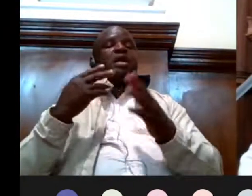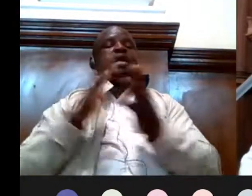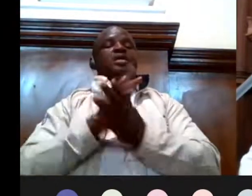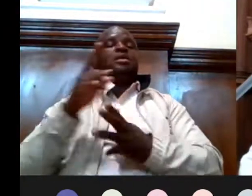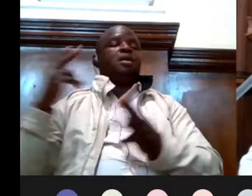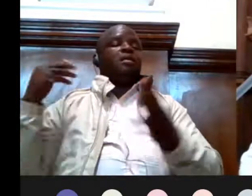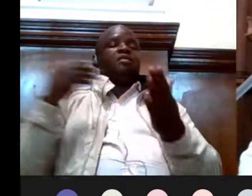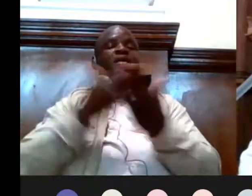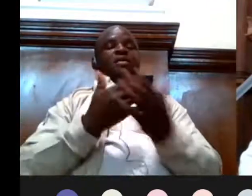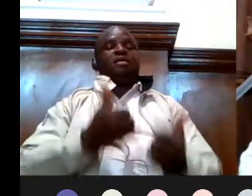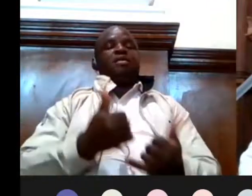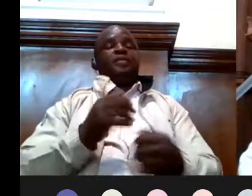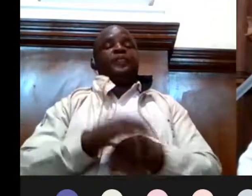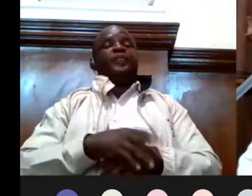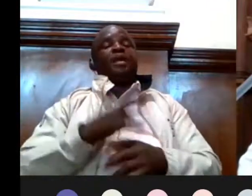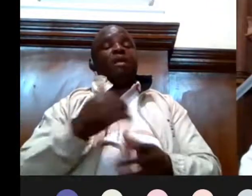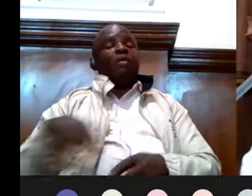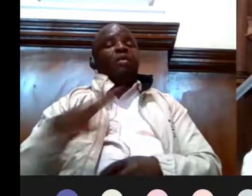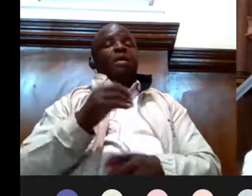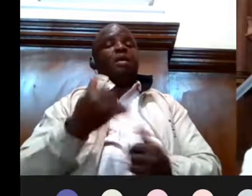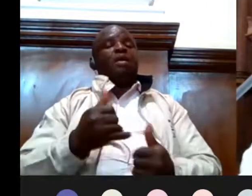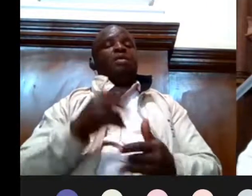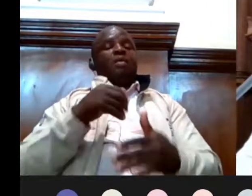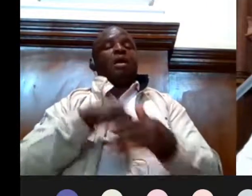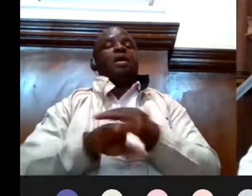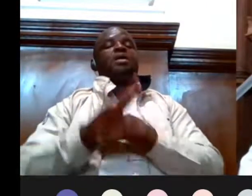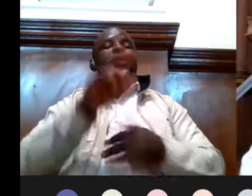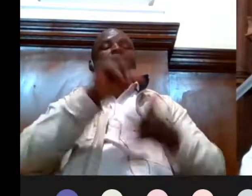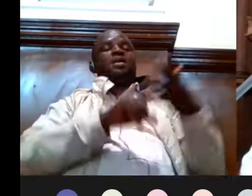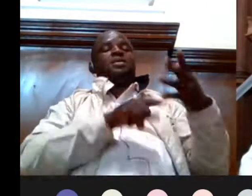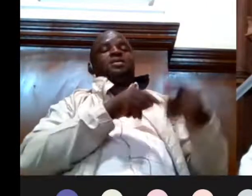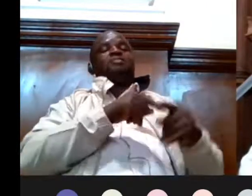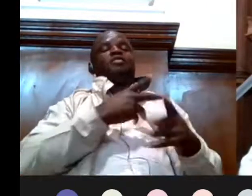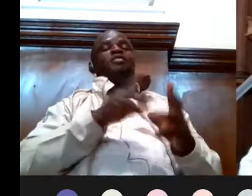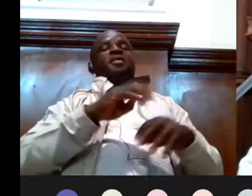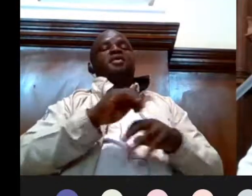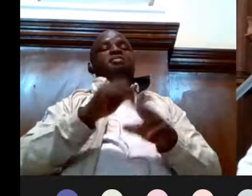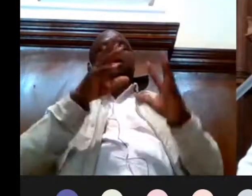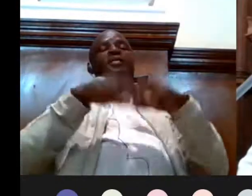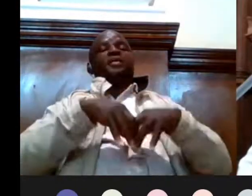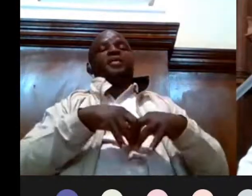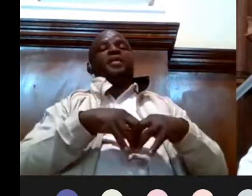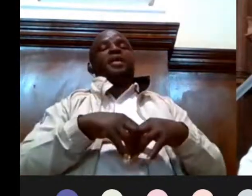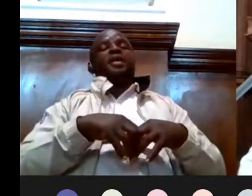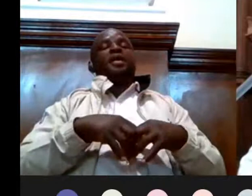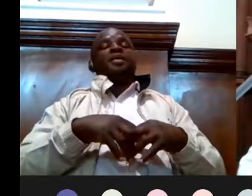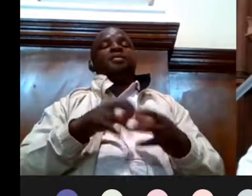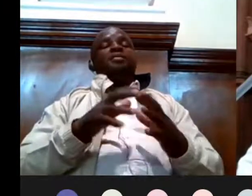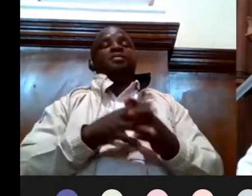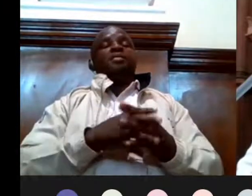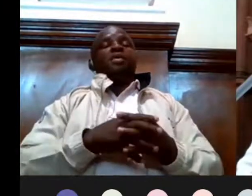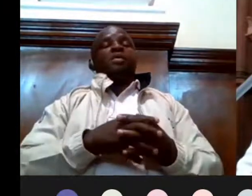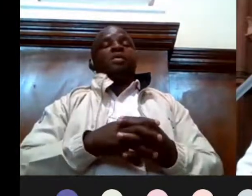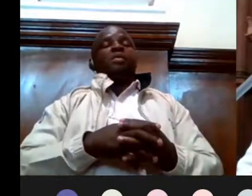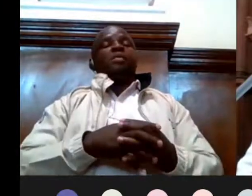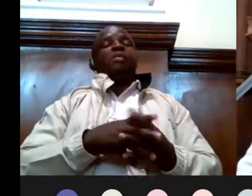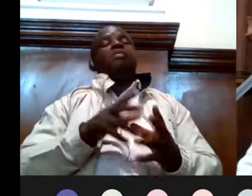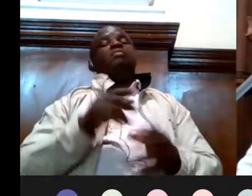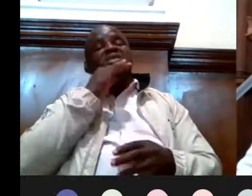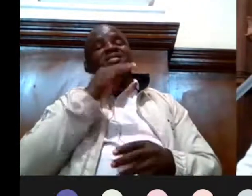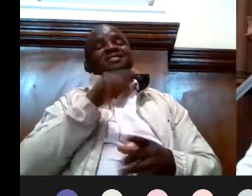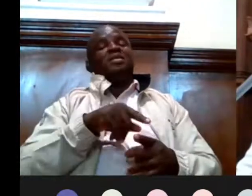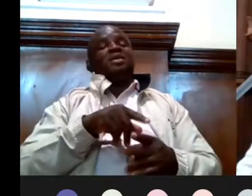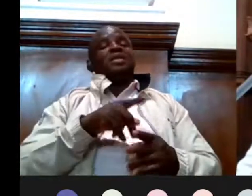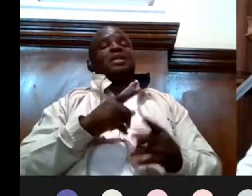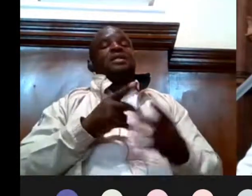now on the list of dysfunctional municipalities as determined by the Minister of COCTA. Clearly